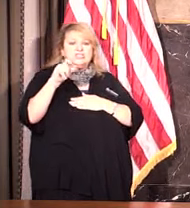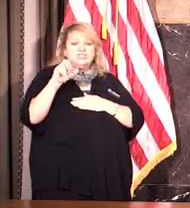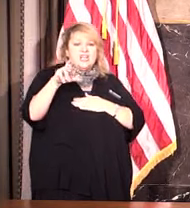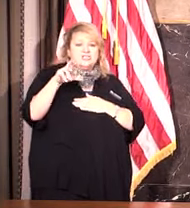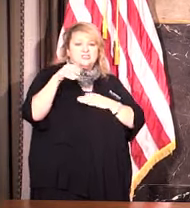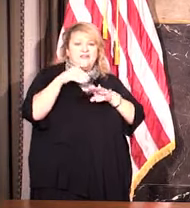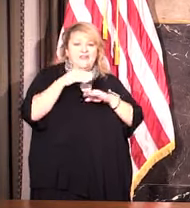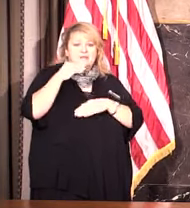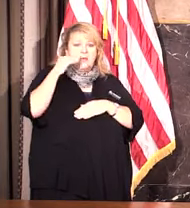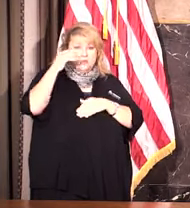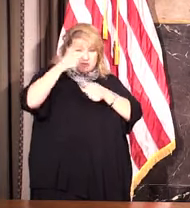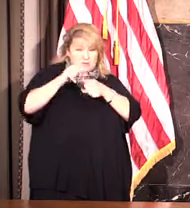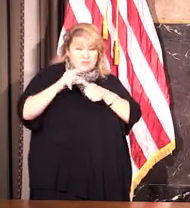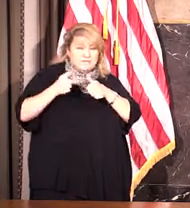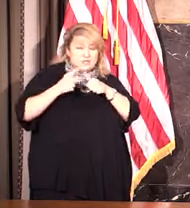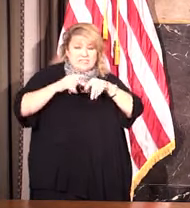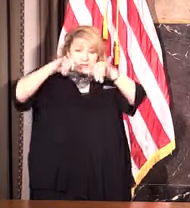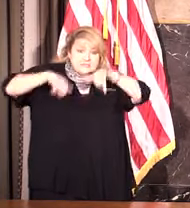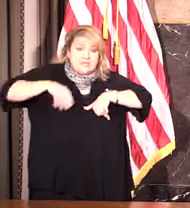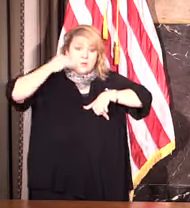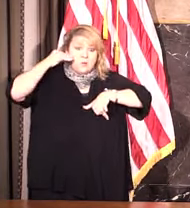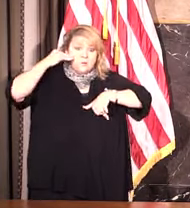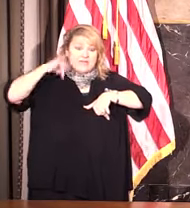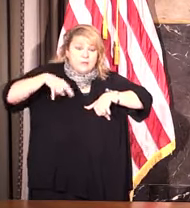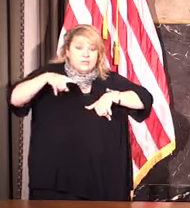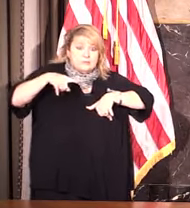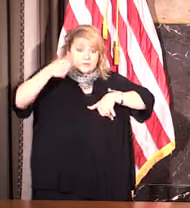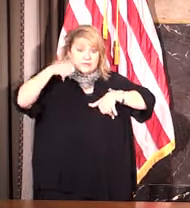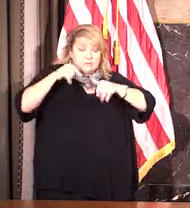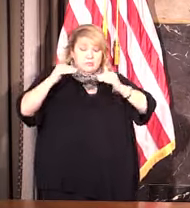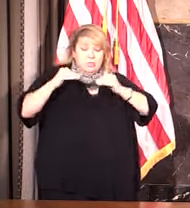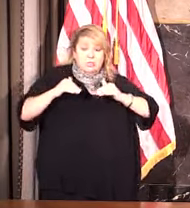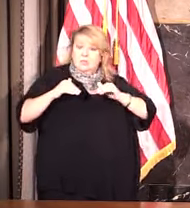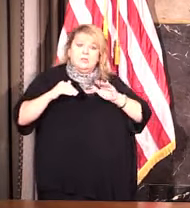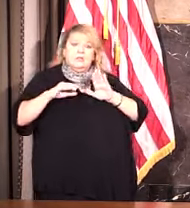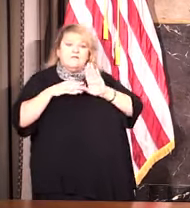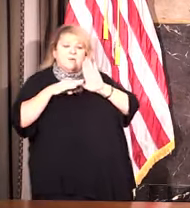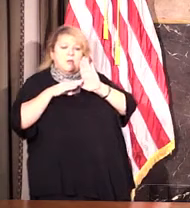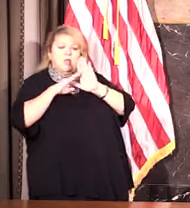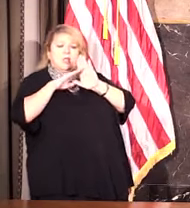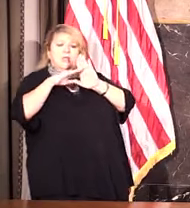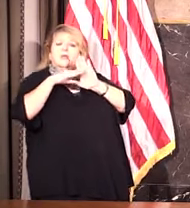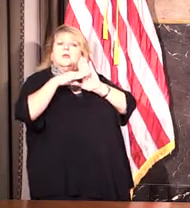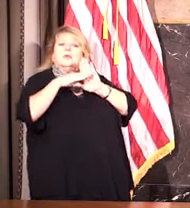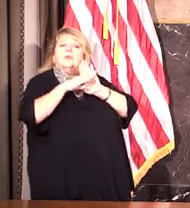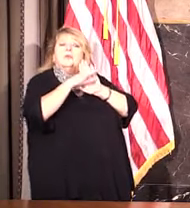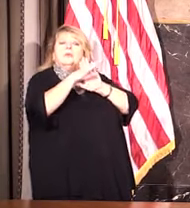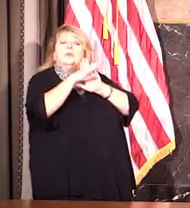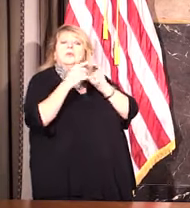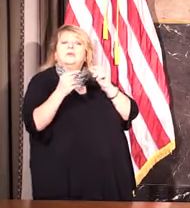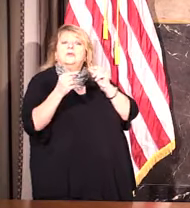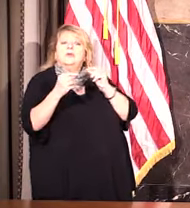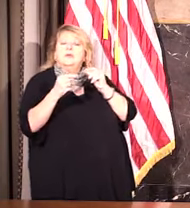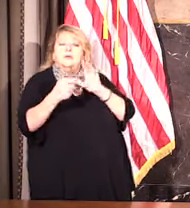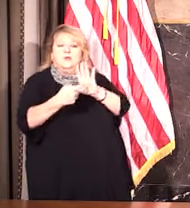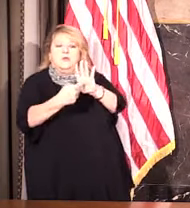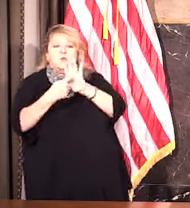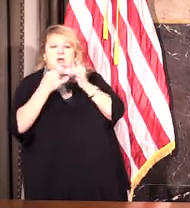issued the first time. In fact, the only real adjustments we made, if you will recall, is we put in the mask